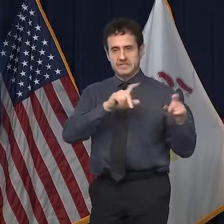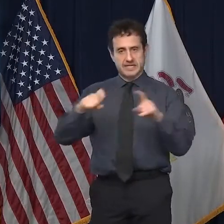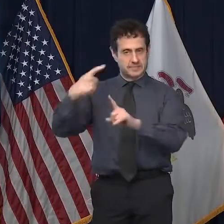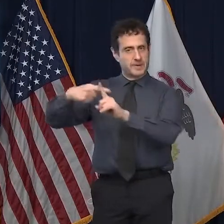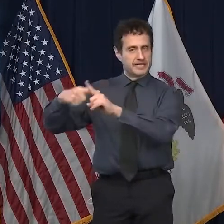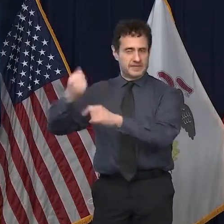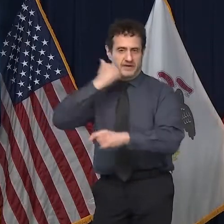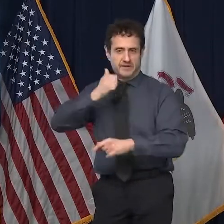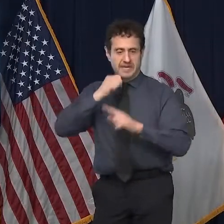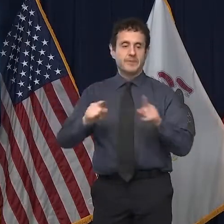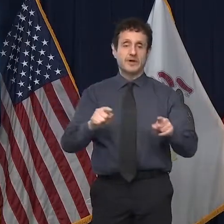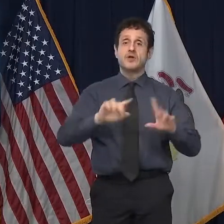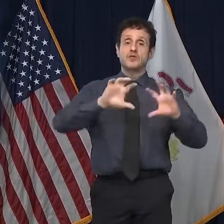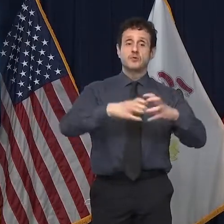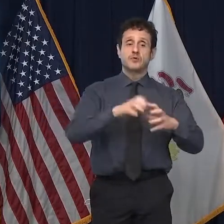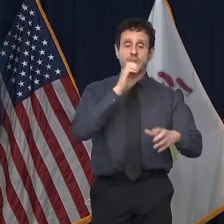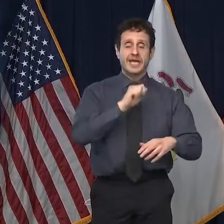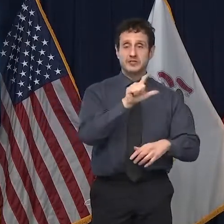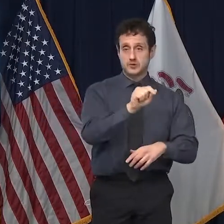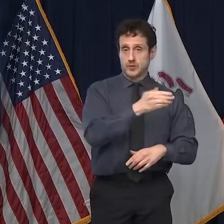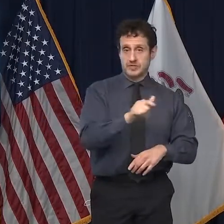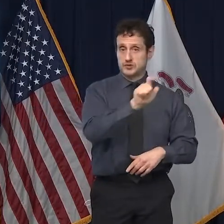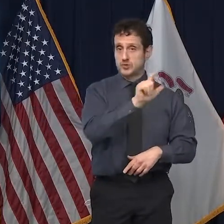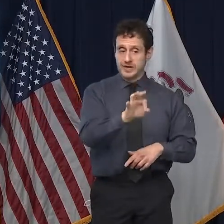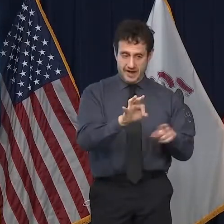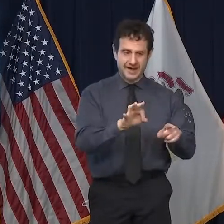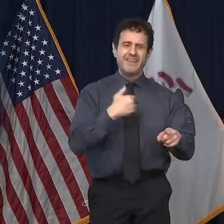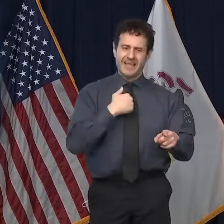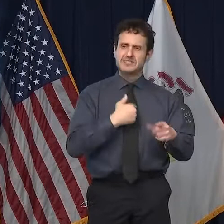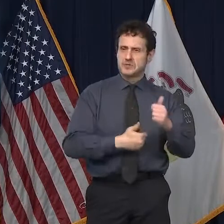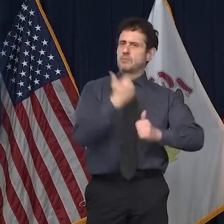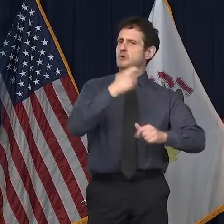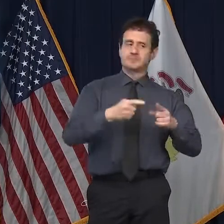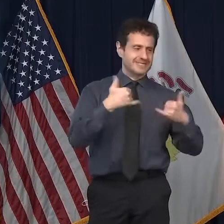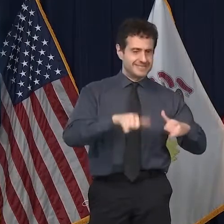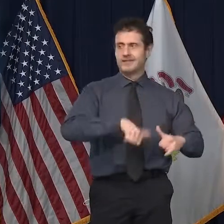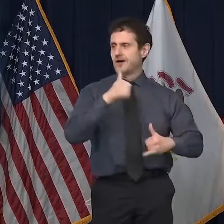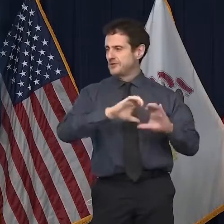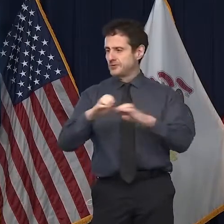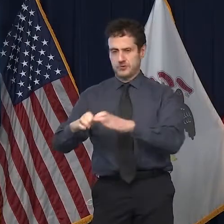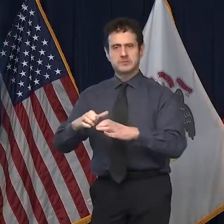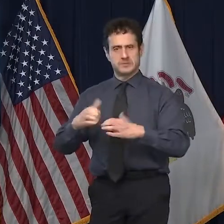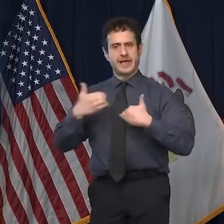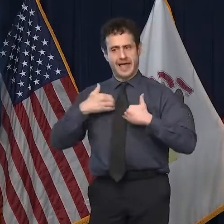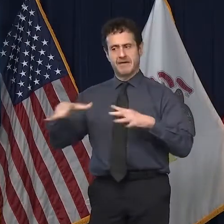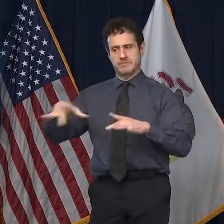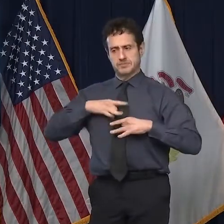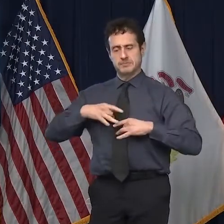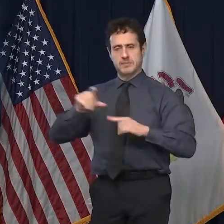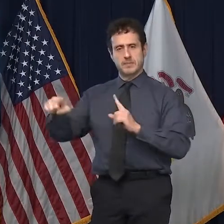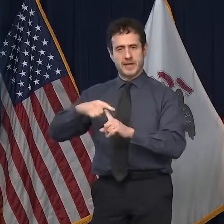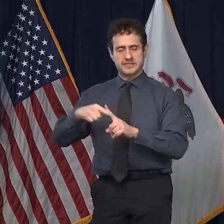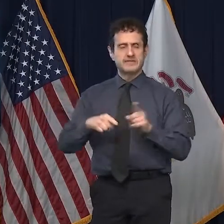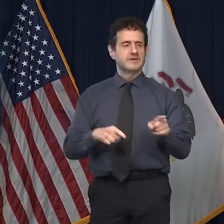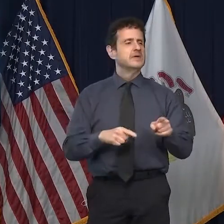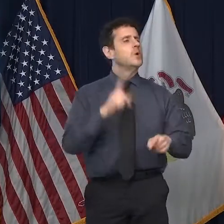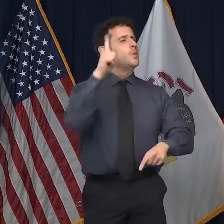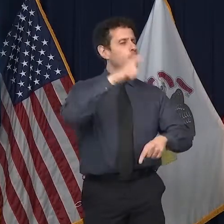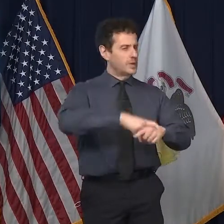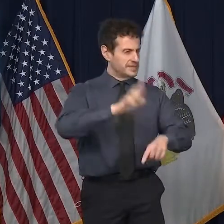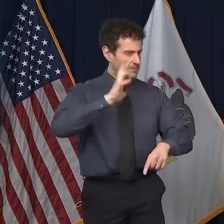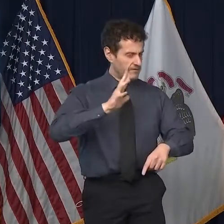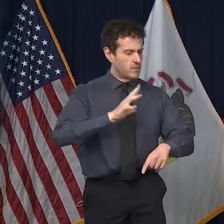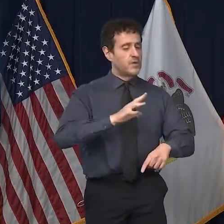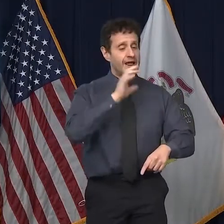day. I think that's an excellent question, and I want to clarify for everybody. There was a time when there was a big spike of just the 20 to